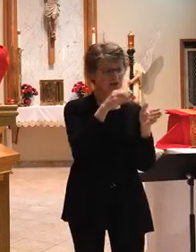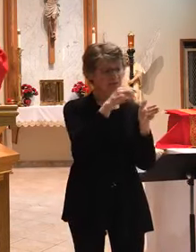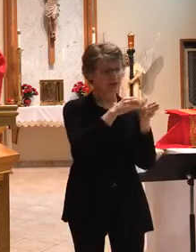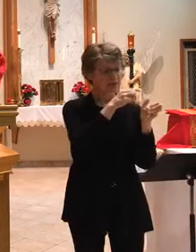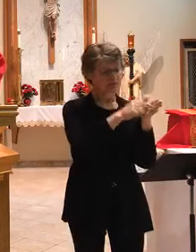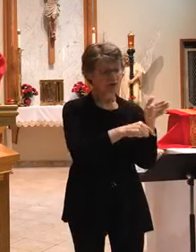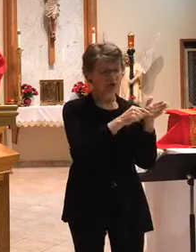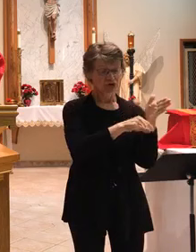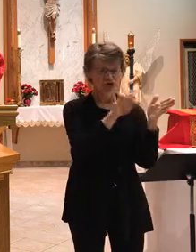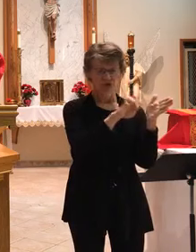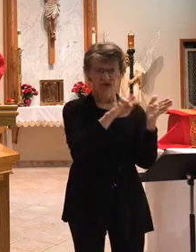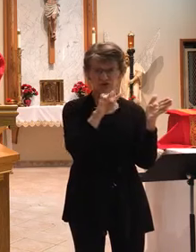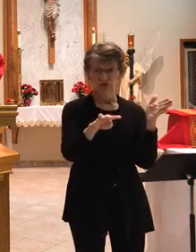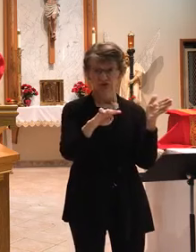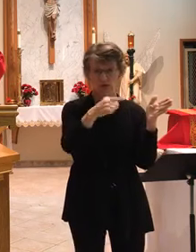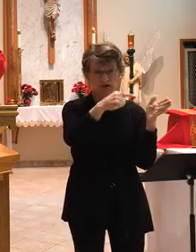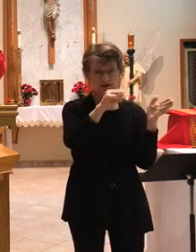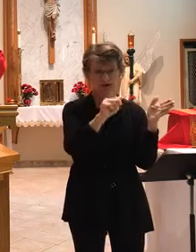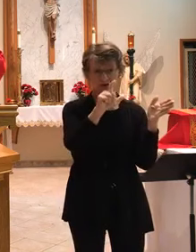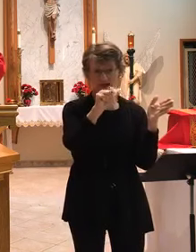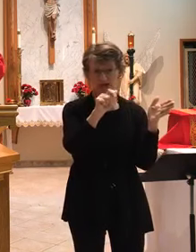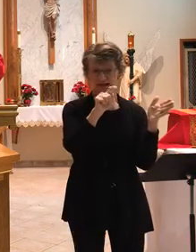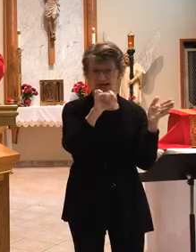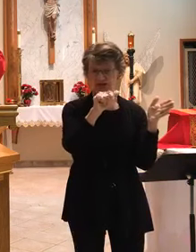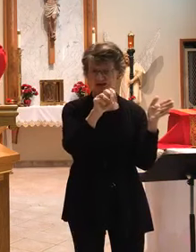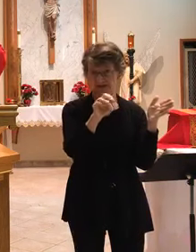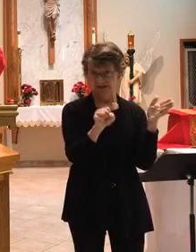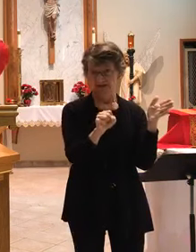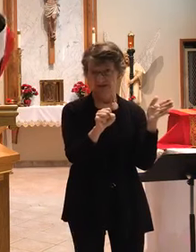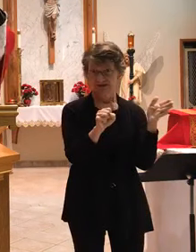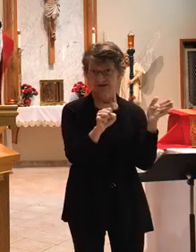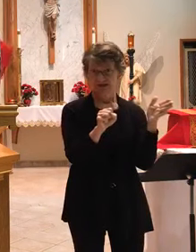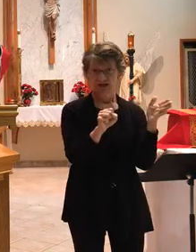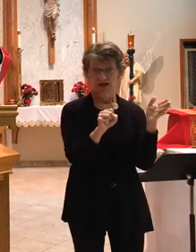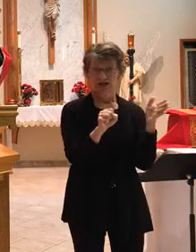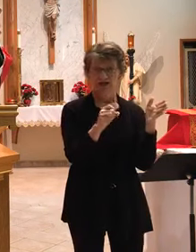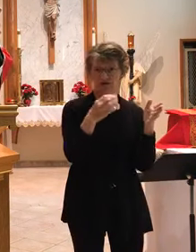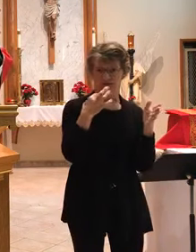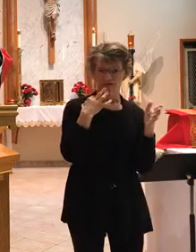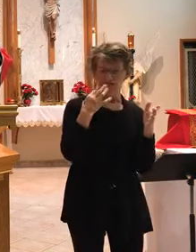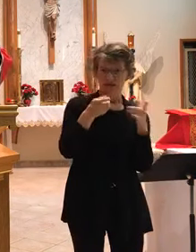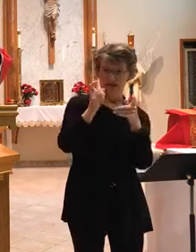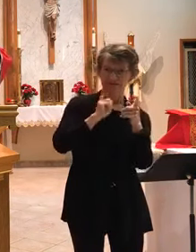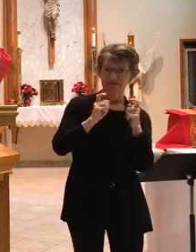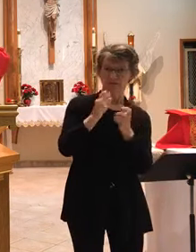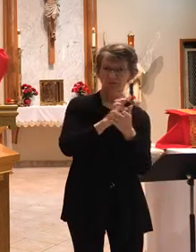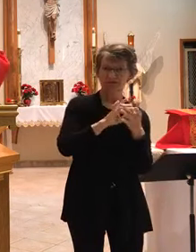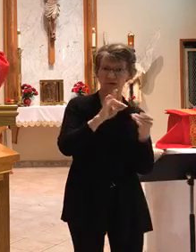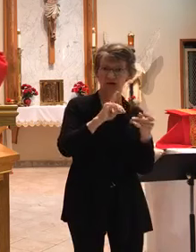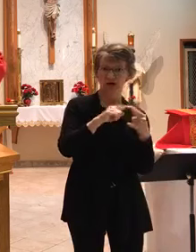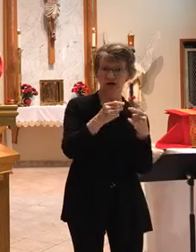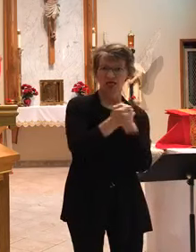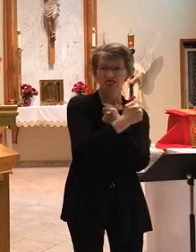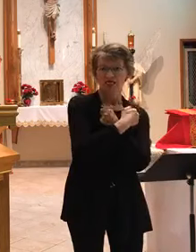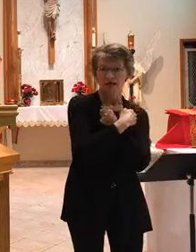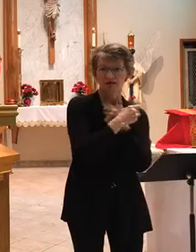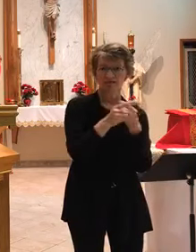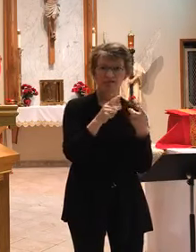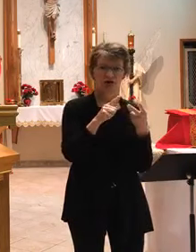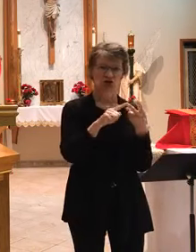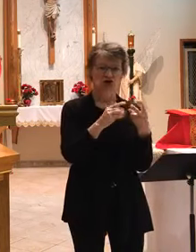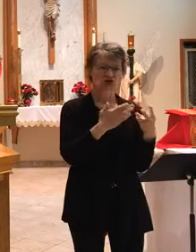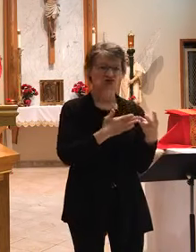fifth chapter of the book of Galatians. The fruits of the Spirit is love, joy,